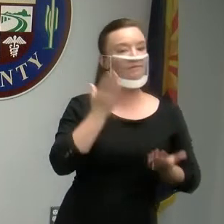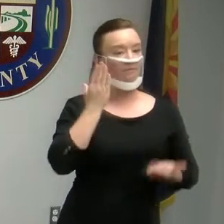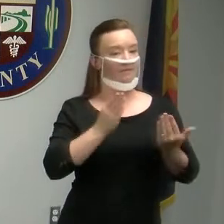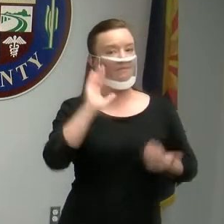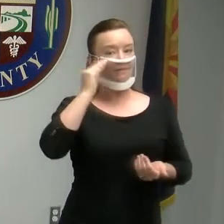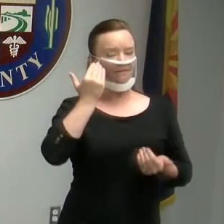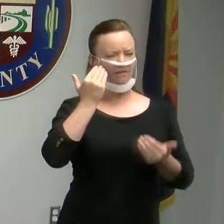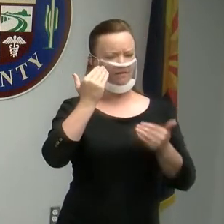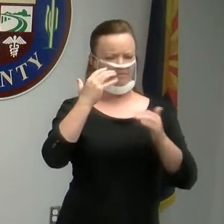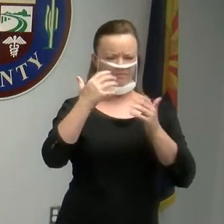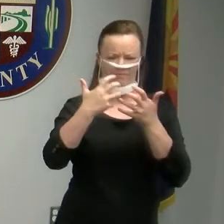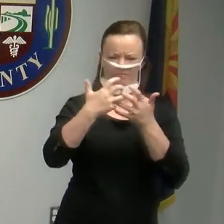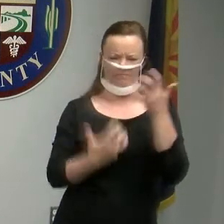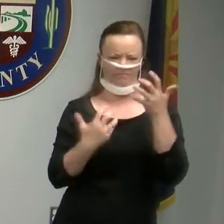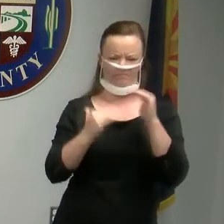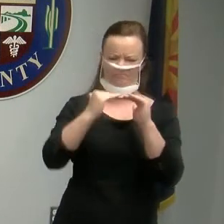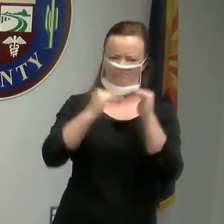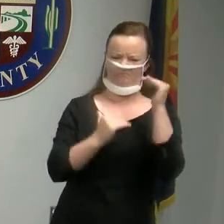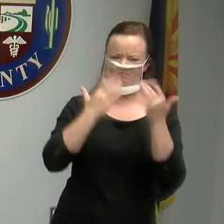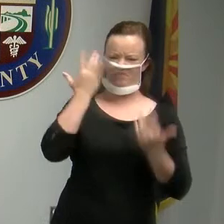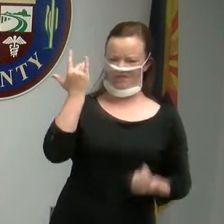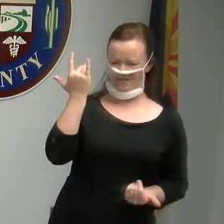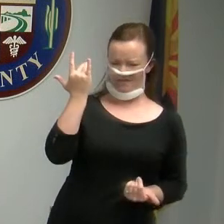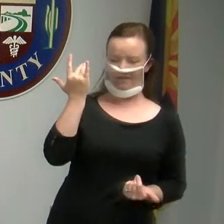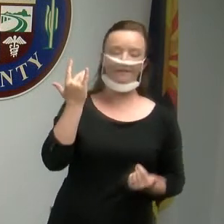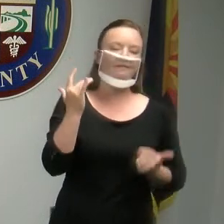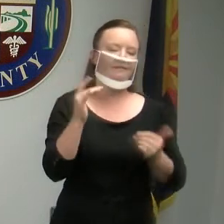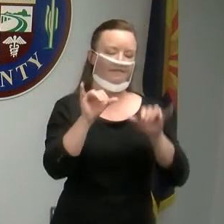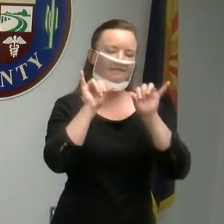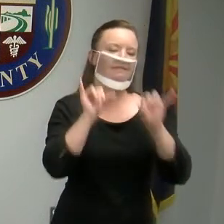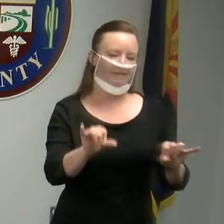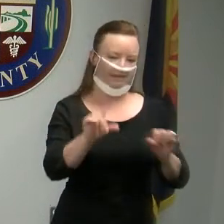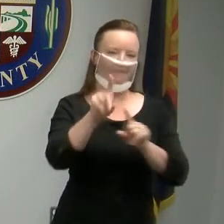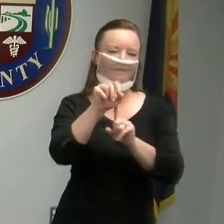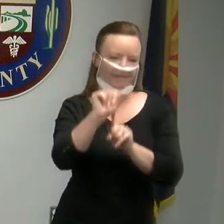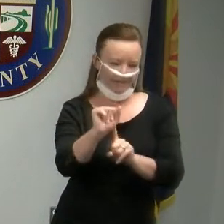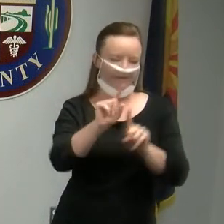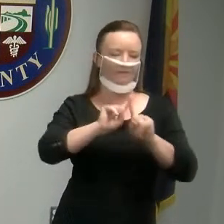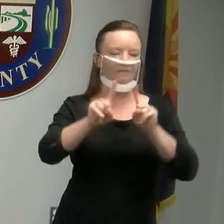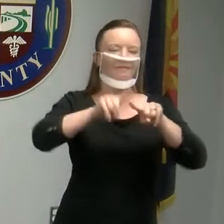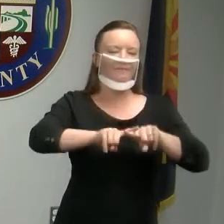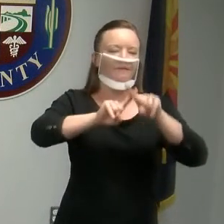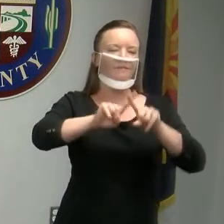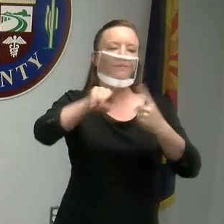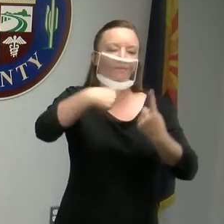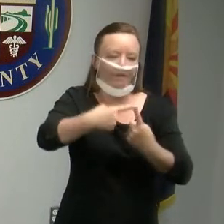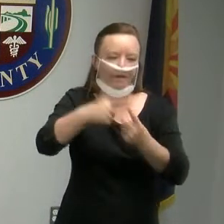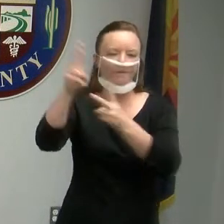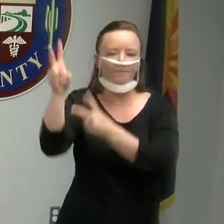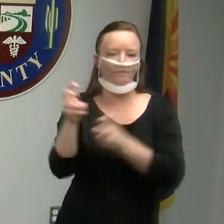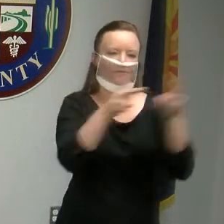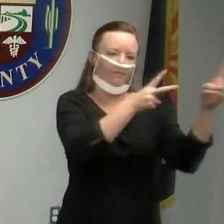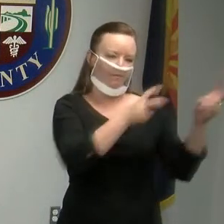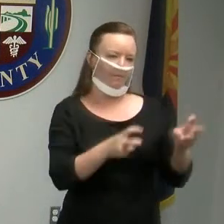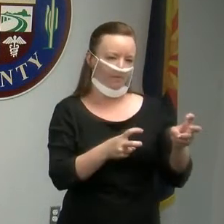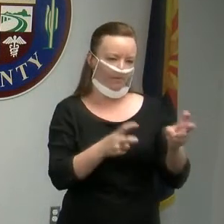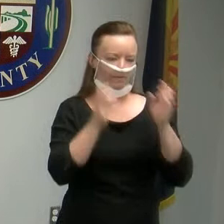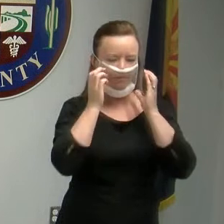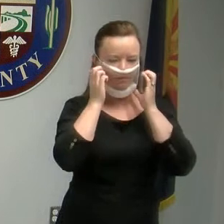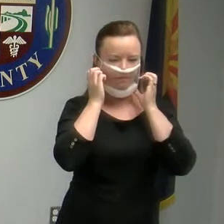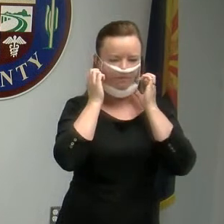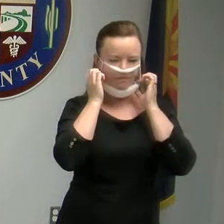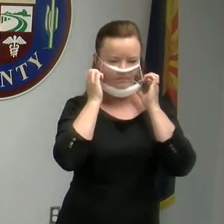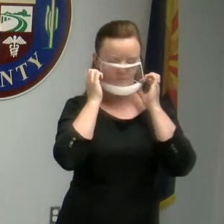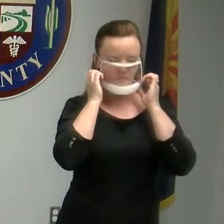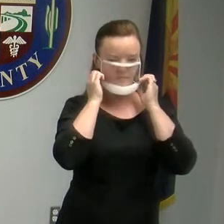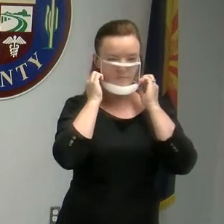data from a shared database, so it is the same in both parties. It's also why it's important to remember that